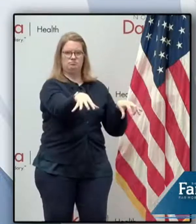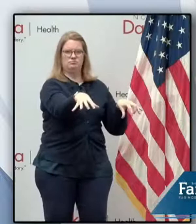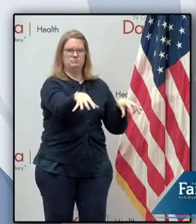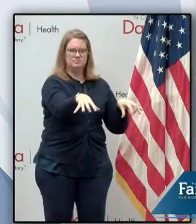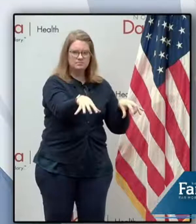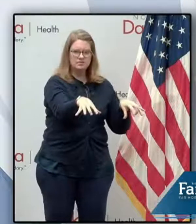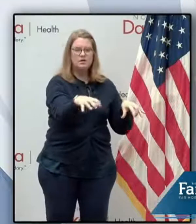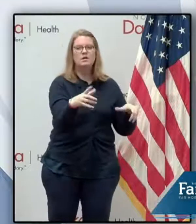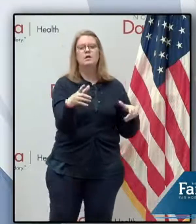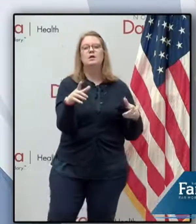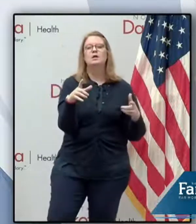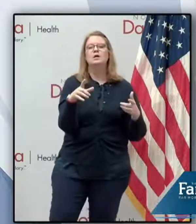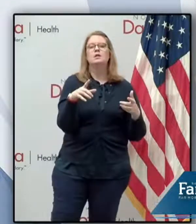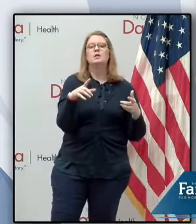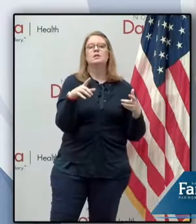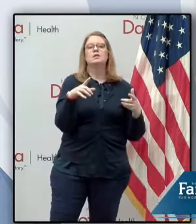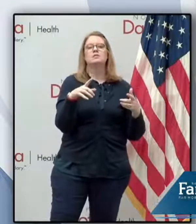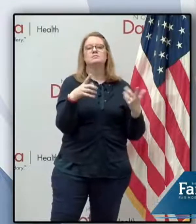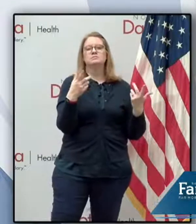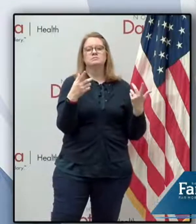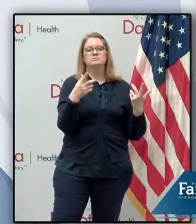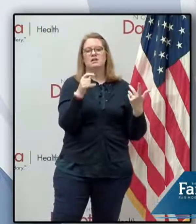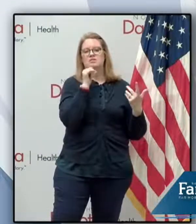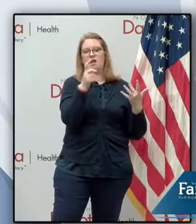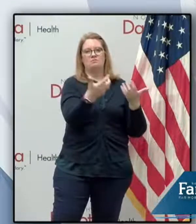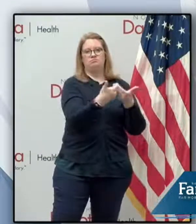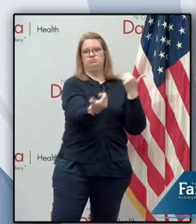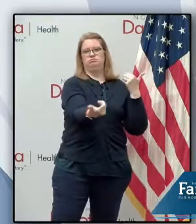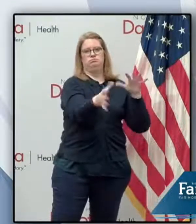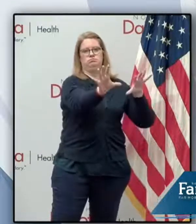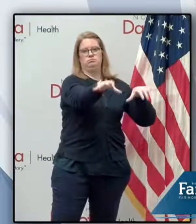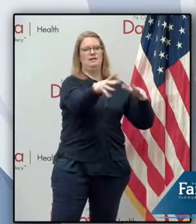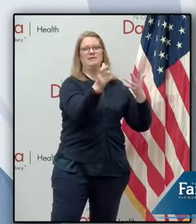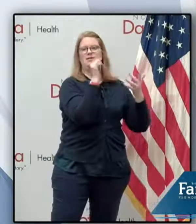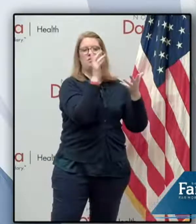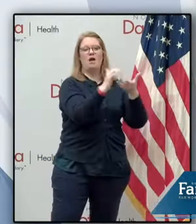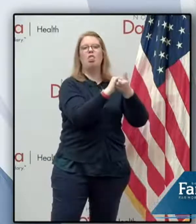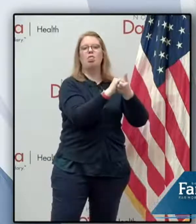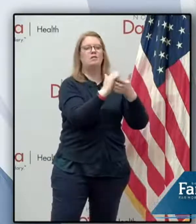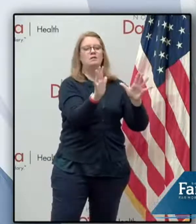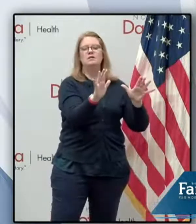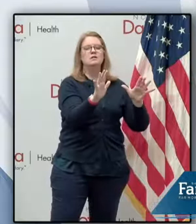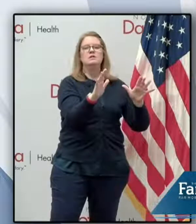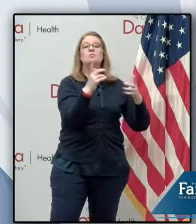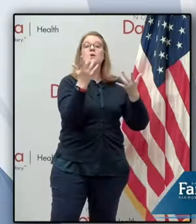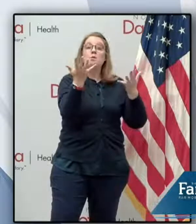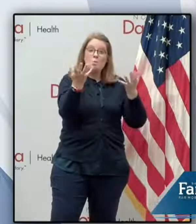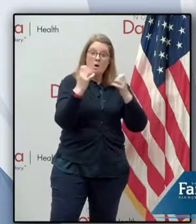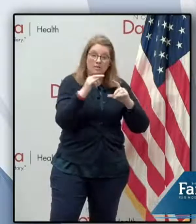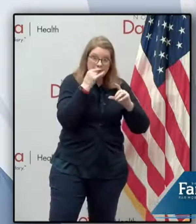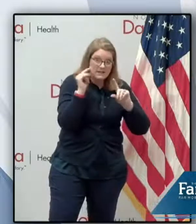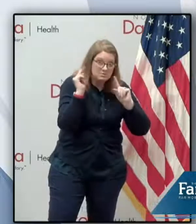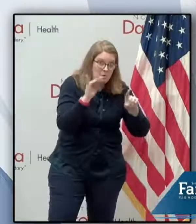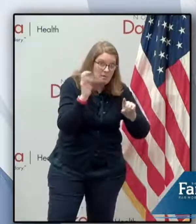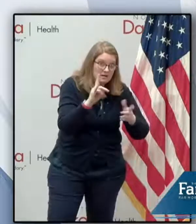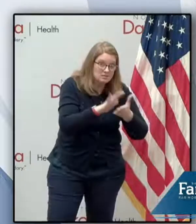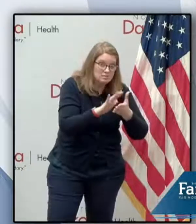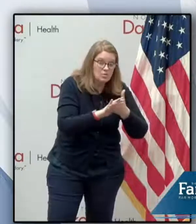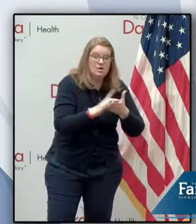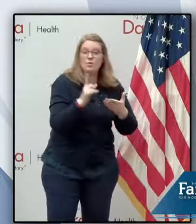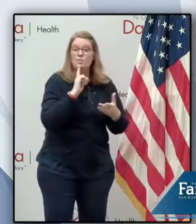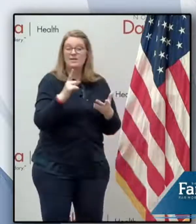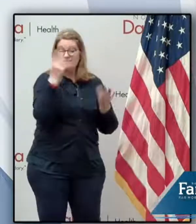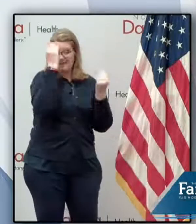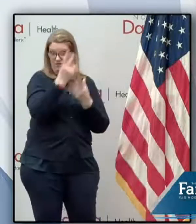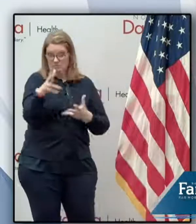education. But again, those are unhinged from the Smart Restart. We want our kids in school. The data from around the